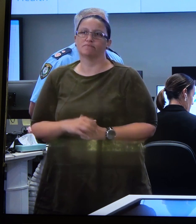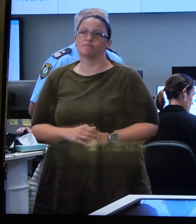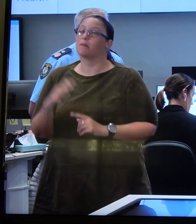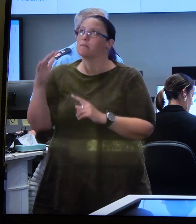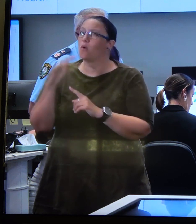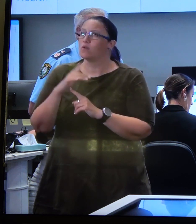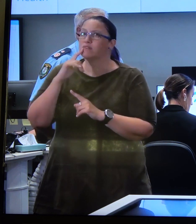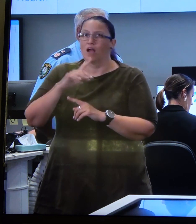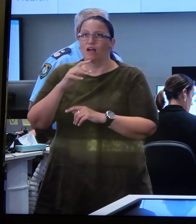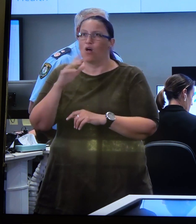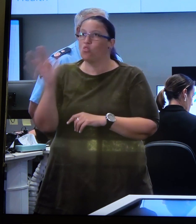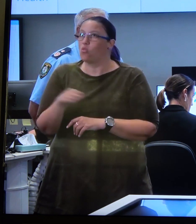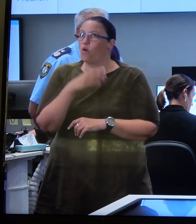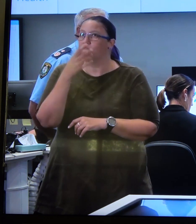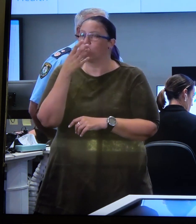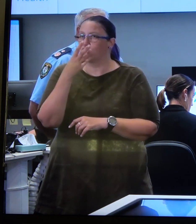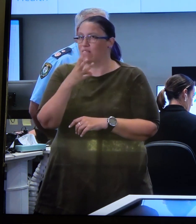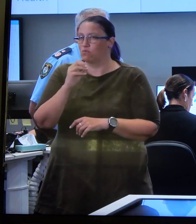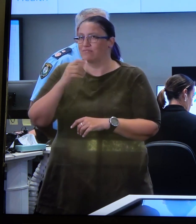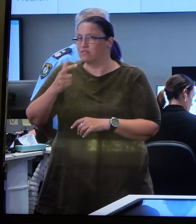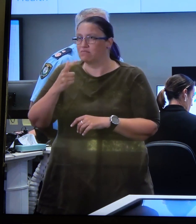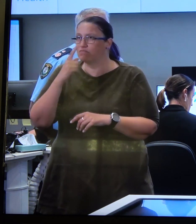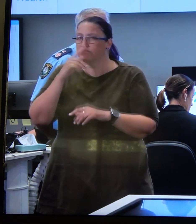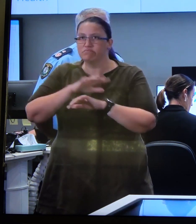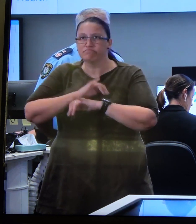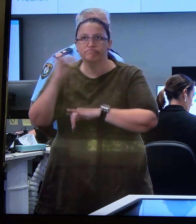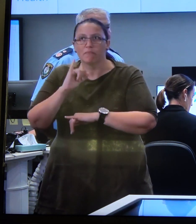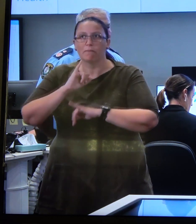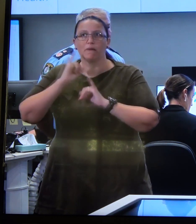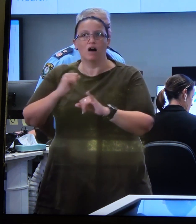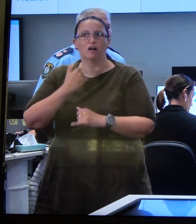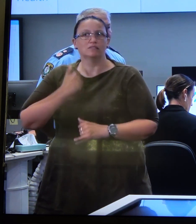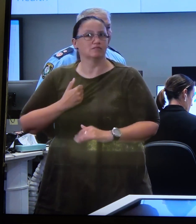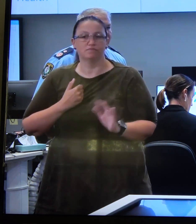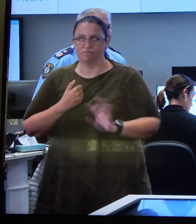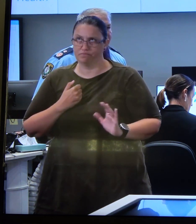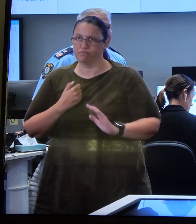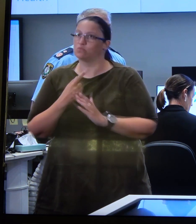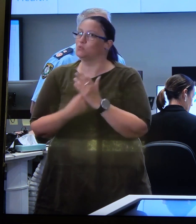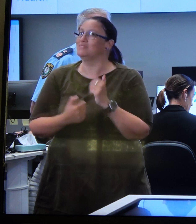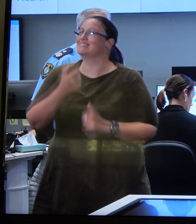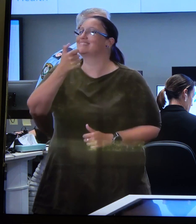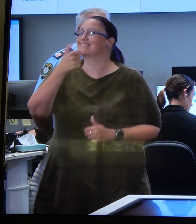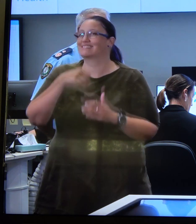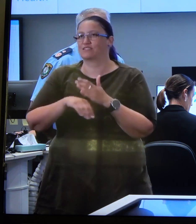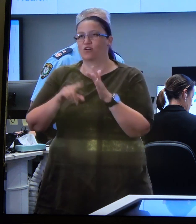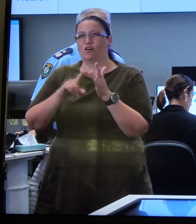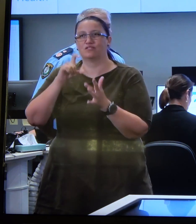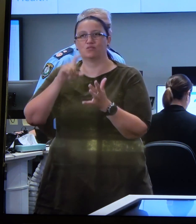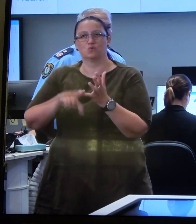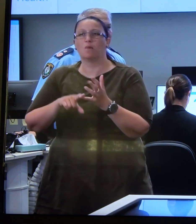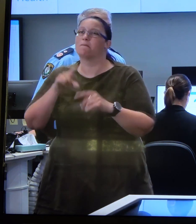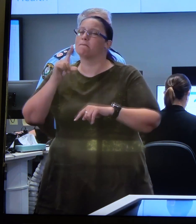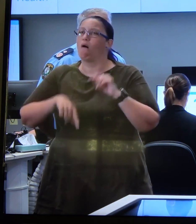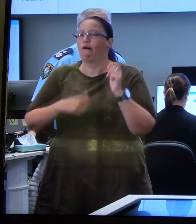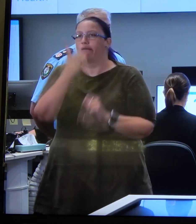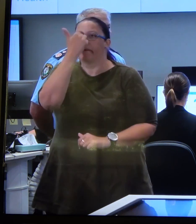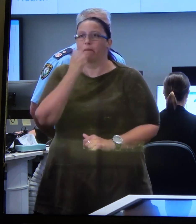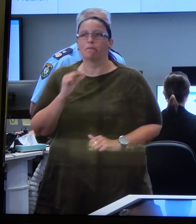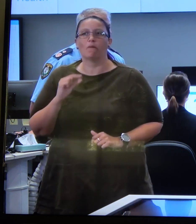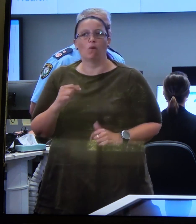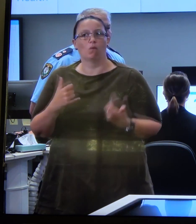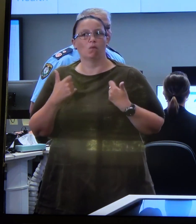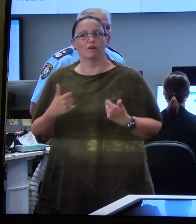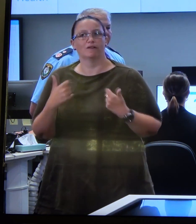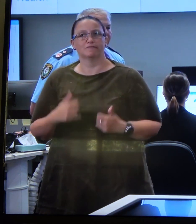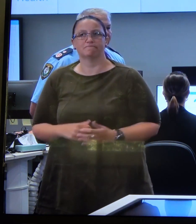6 patients in intensive care units. Many of our patients are being managed in the community and